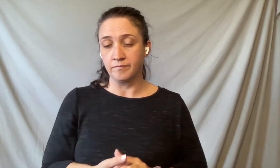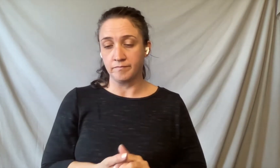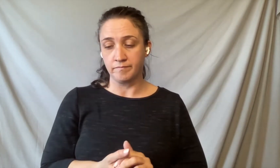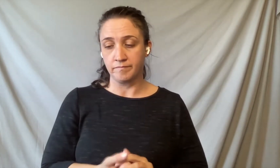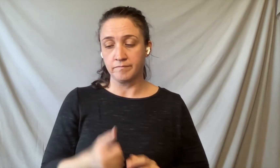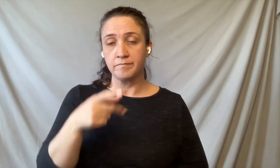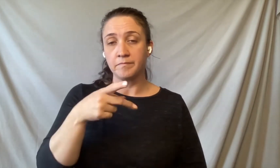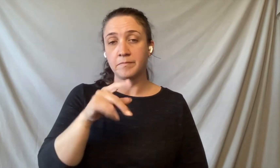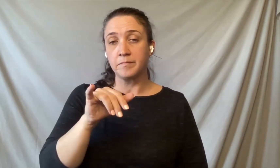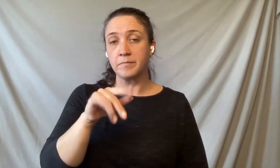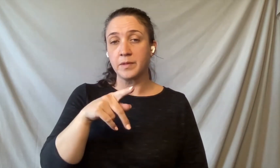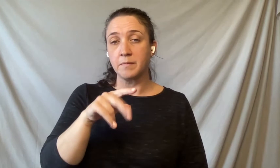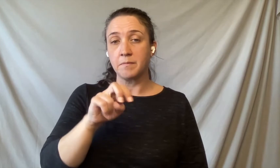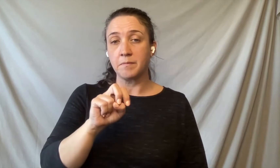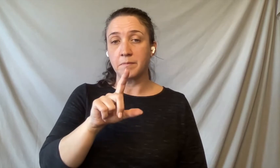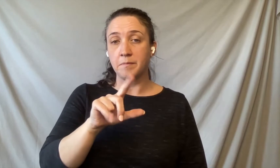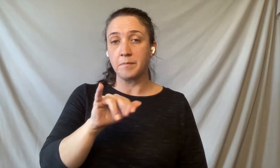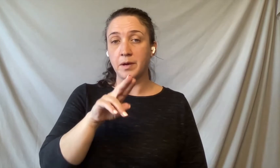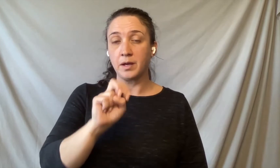pipeline